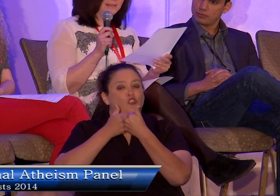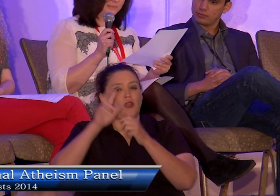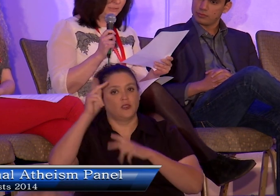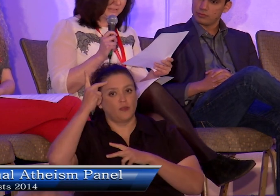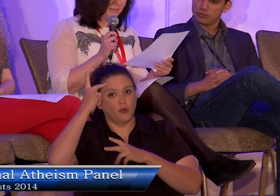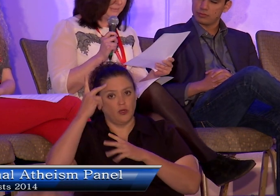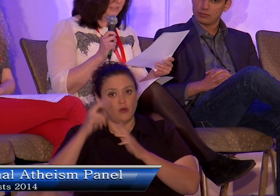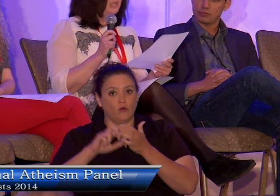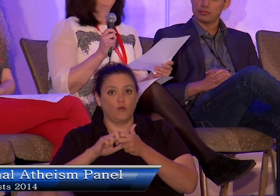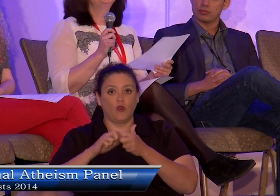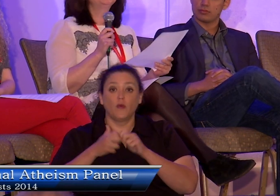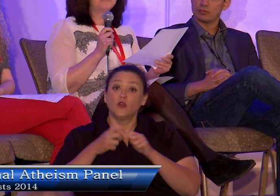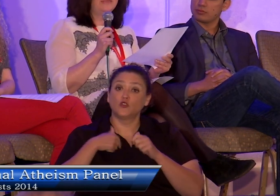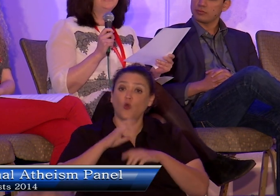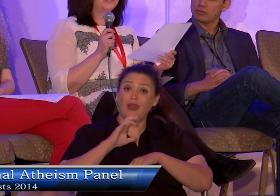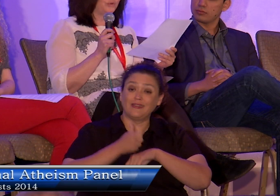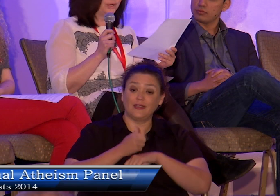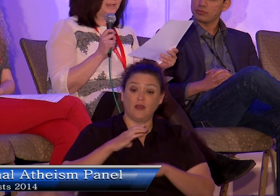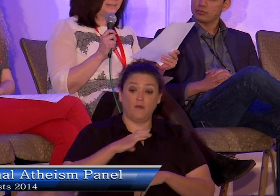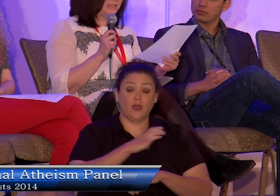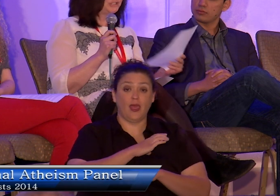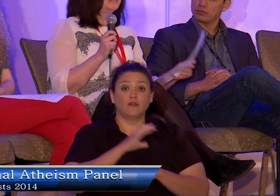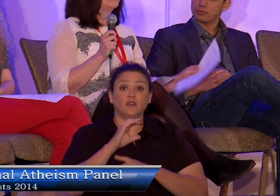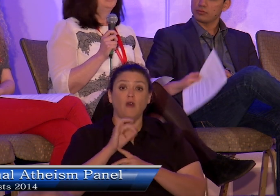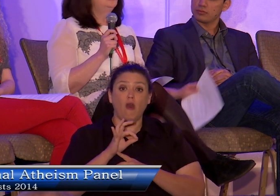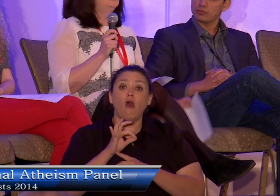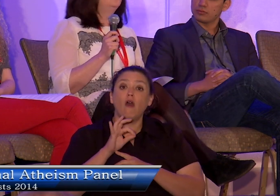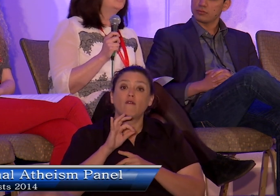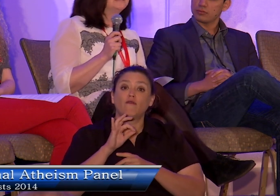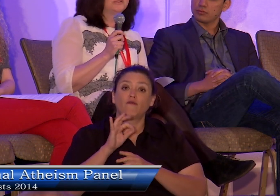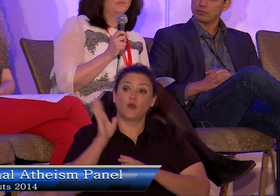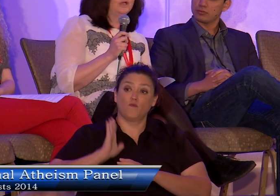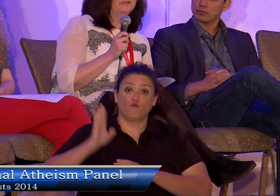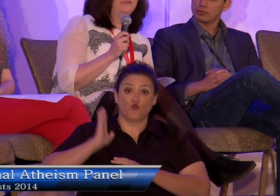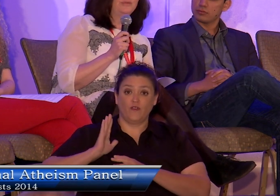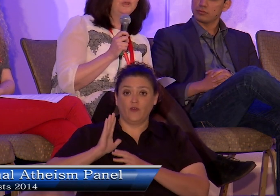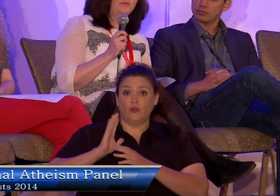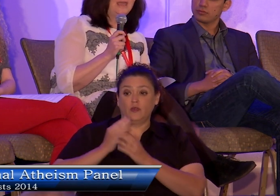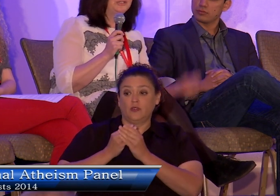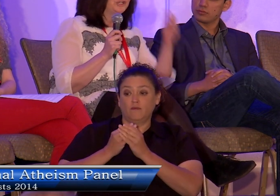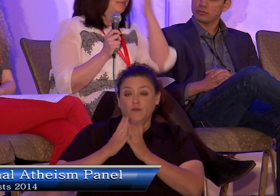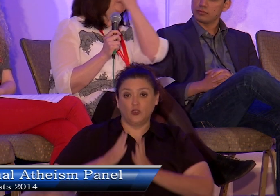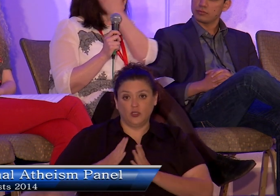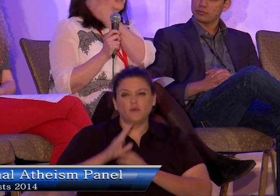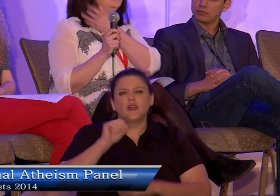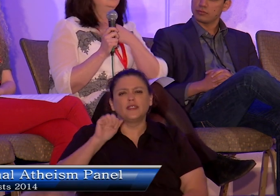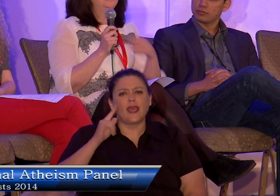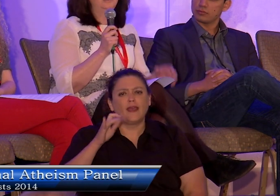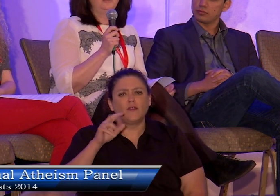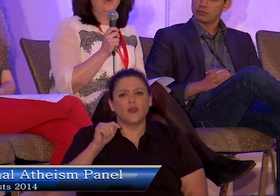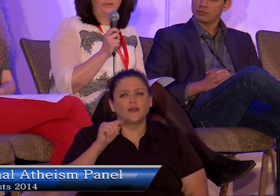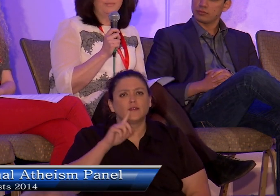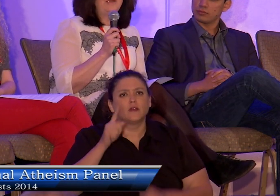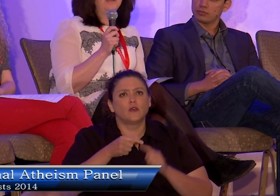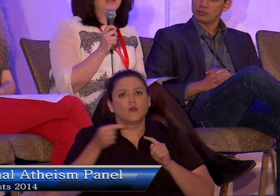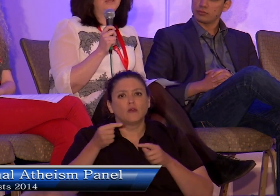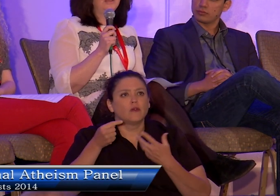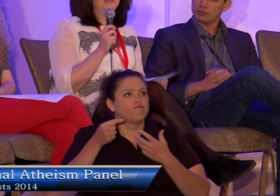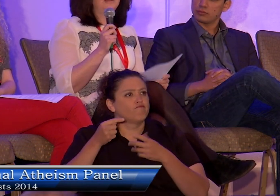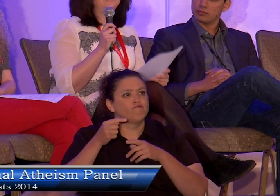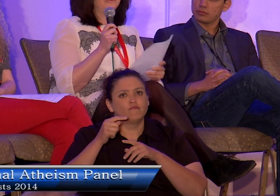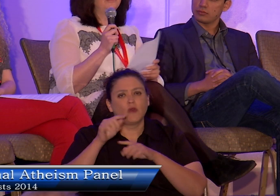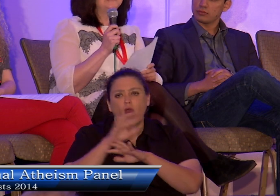Council of Ex-Muslims, which is atheist organizations across the world, from the UK, Germany, North